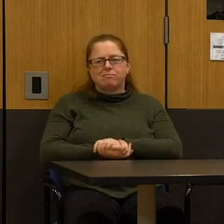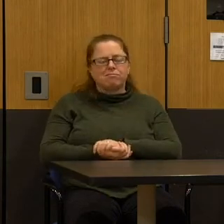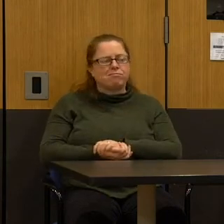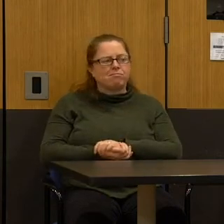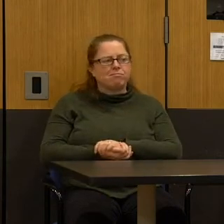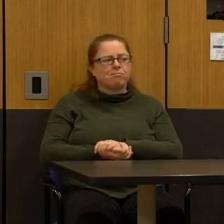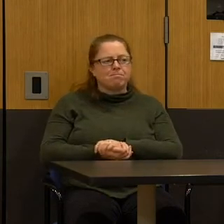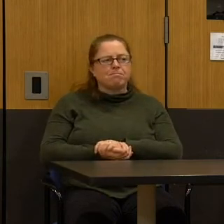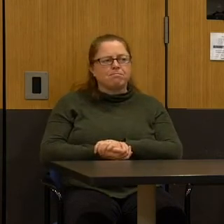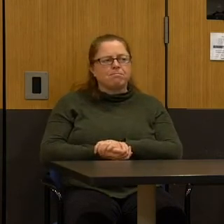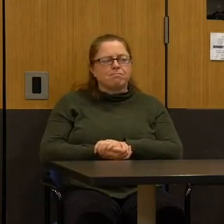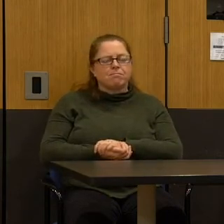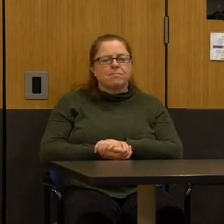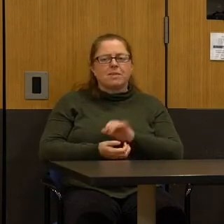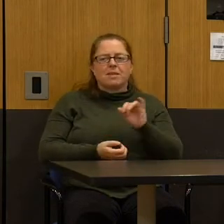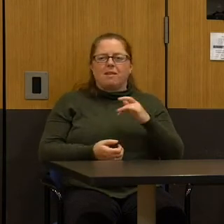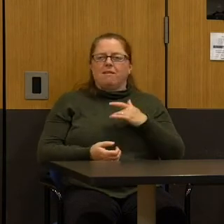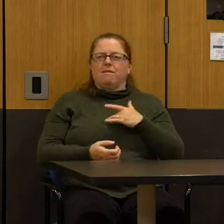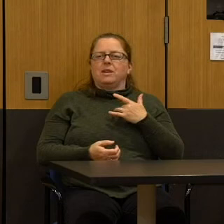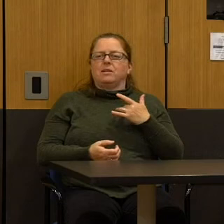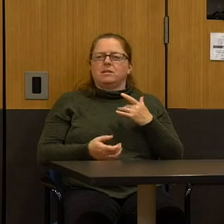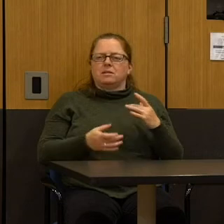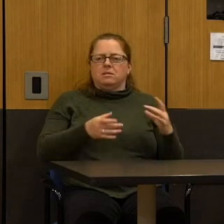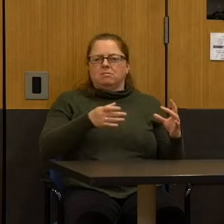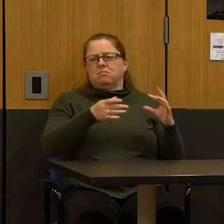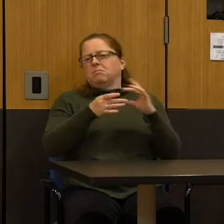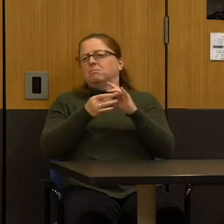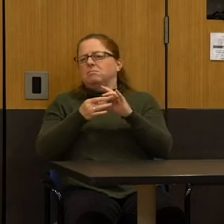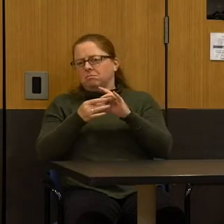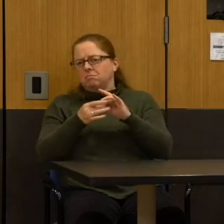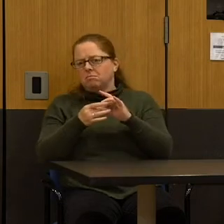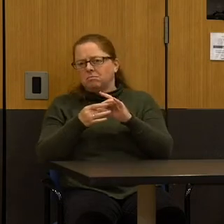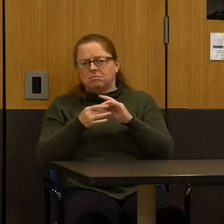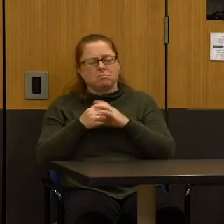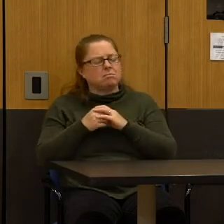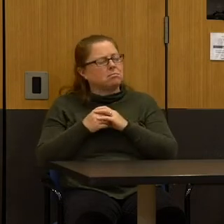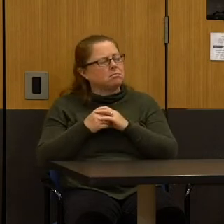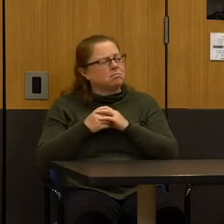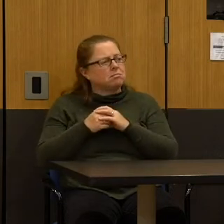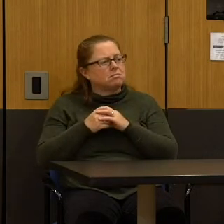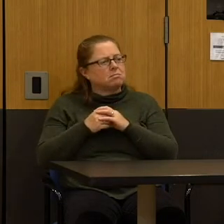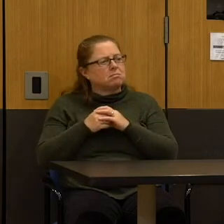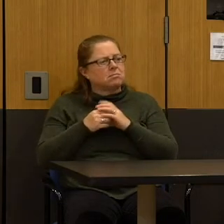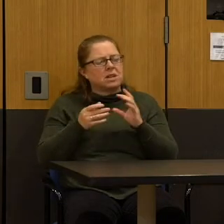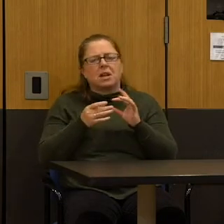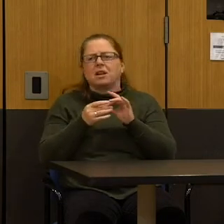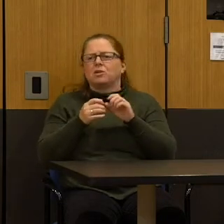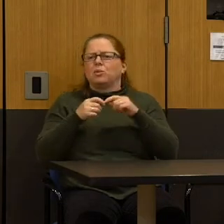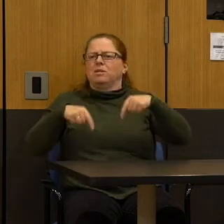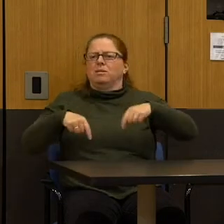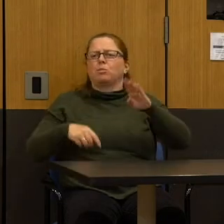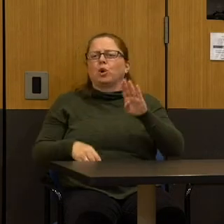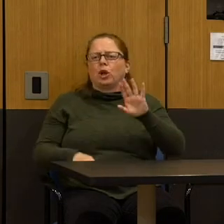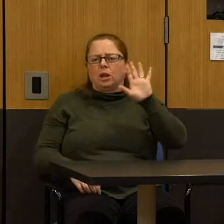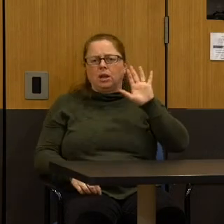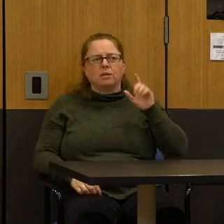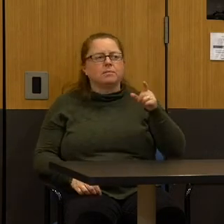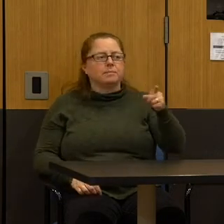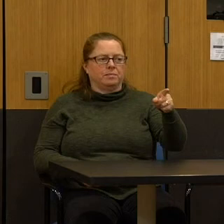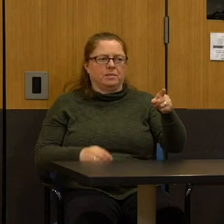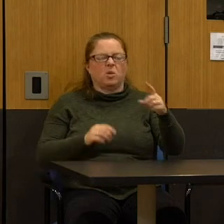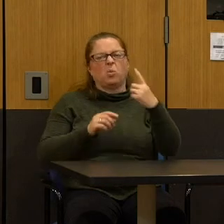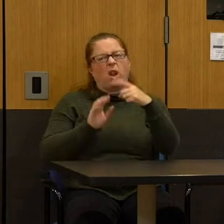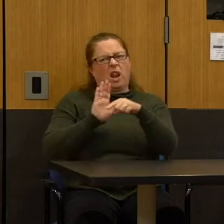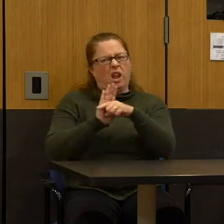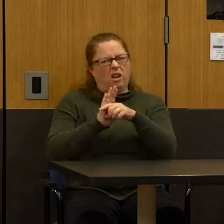think it feels to me also connected with, so obviously connected with what was going on here. Well, I just have one